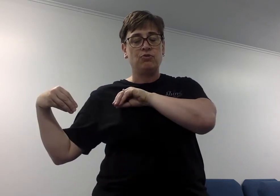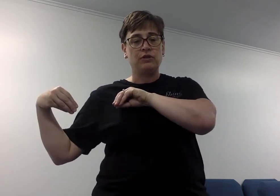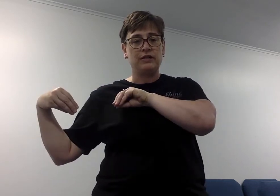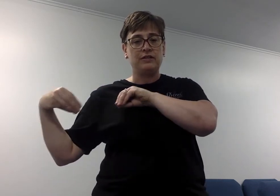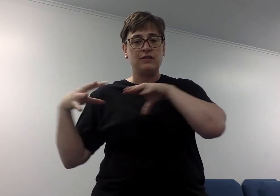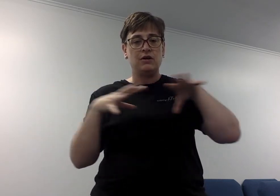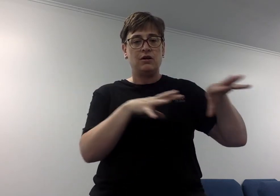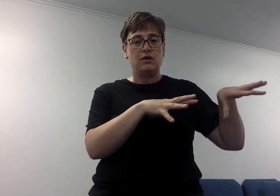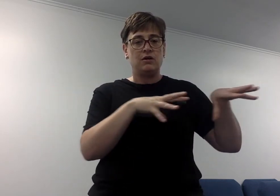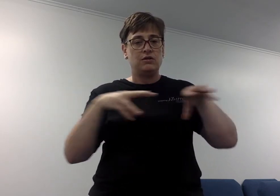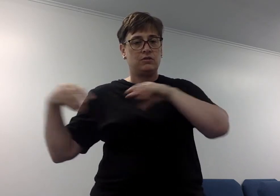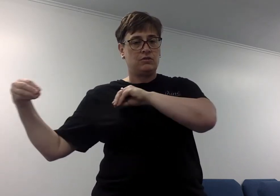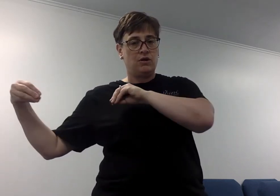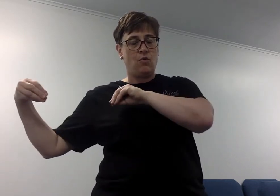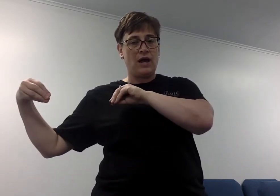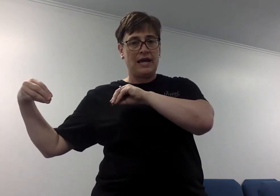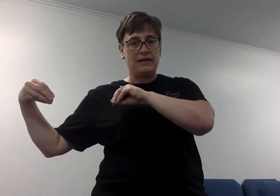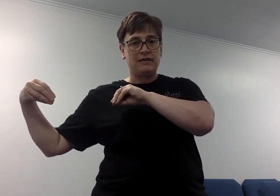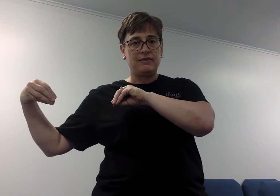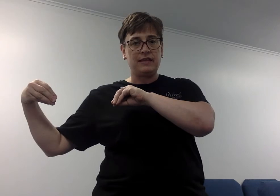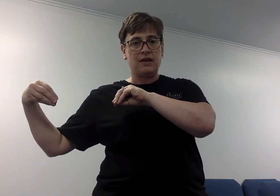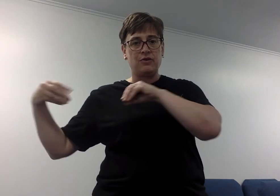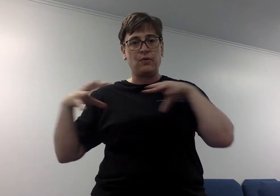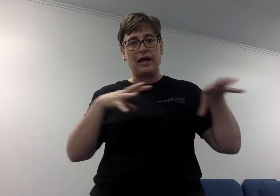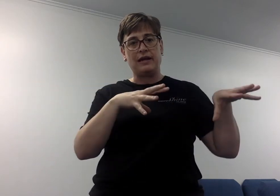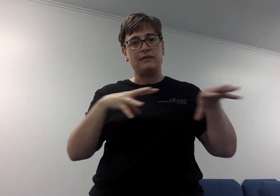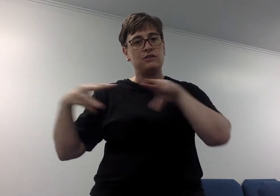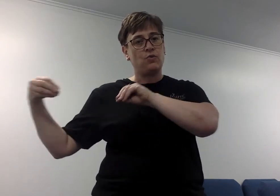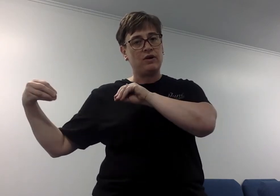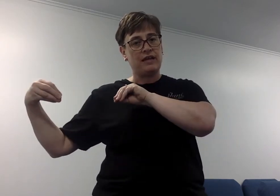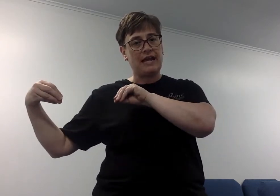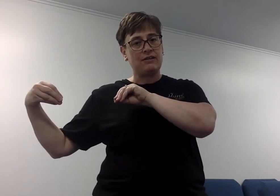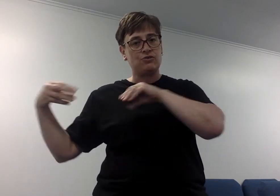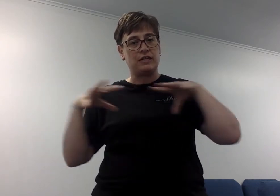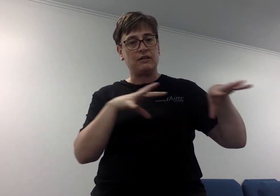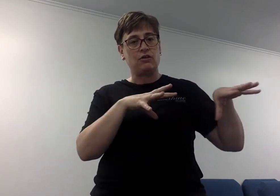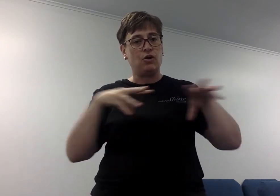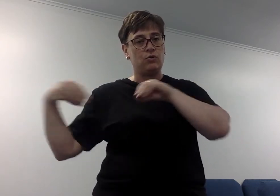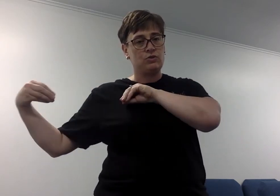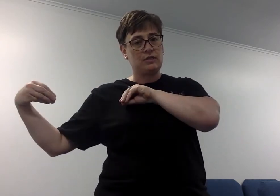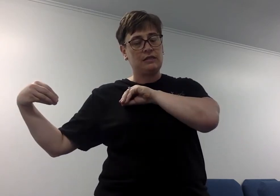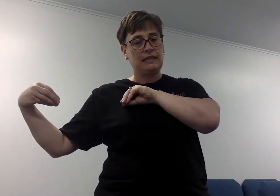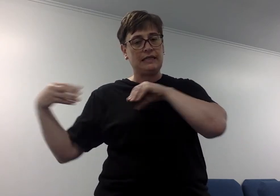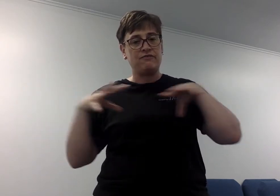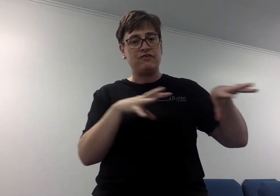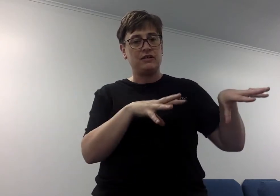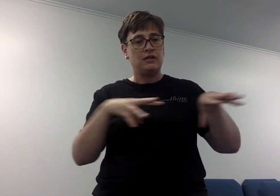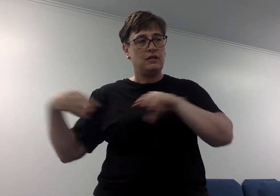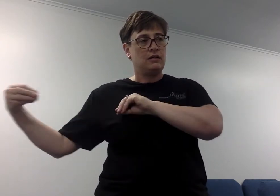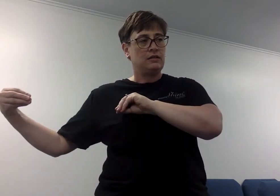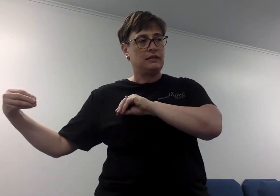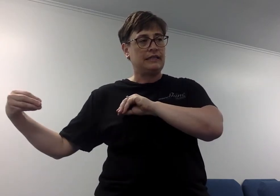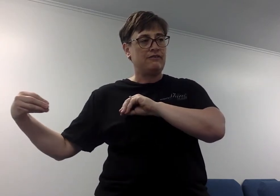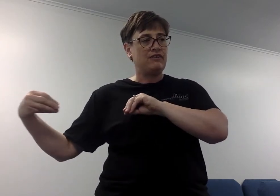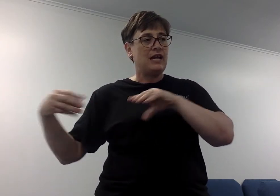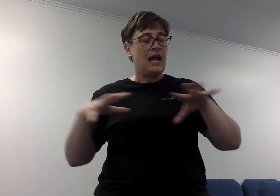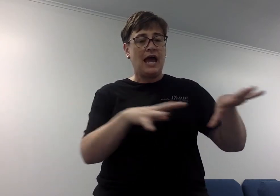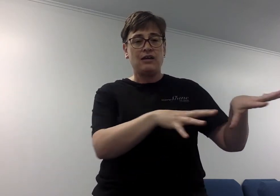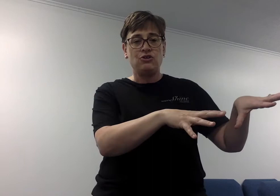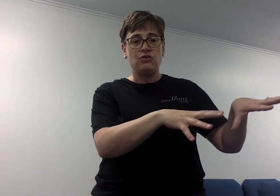it away the other way to where the hands are then closed. Leave. And you